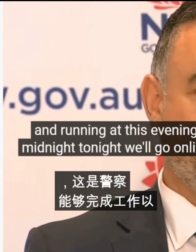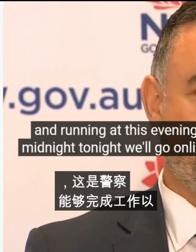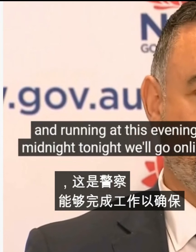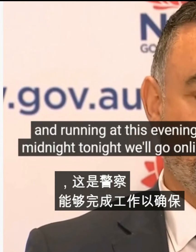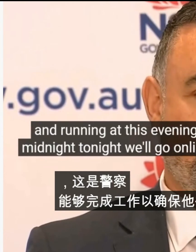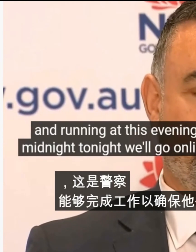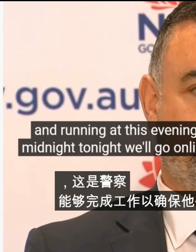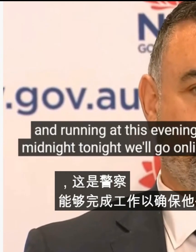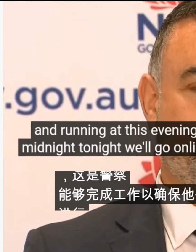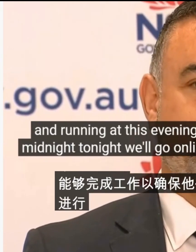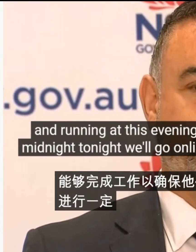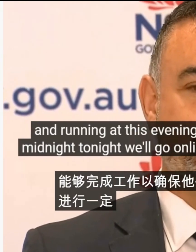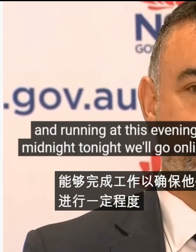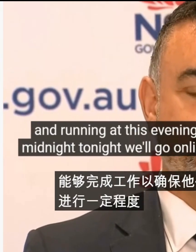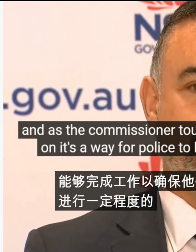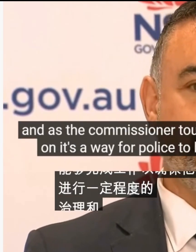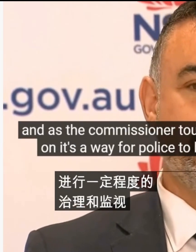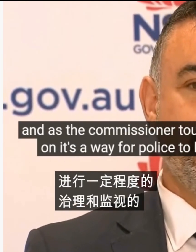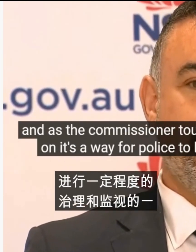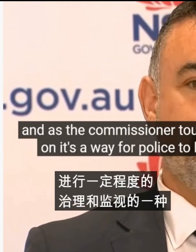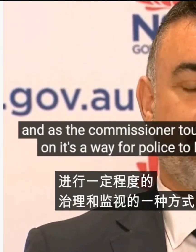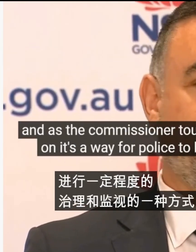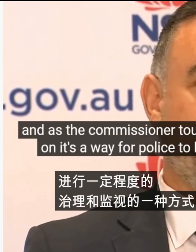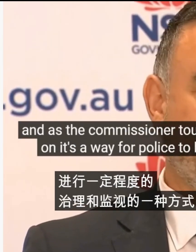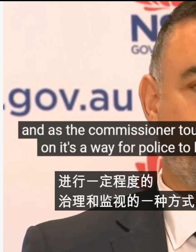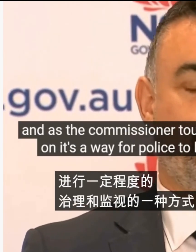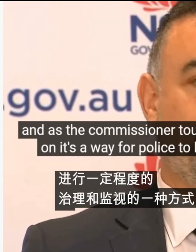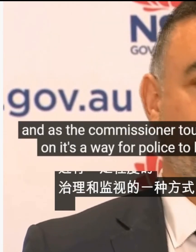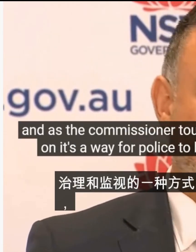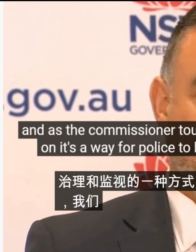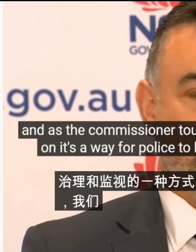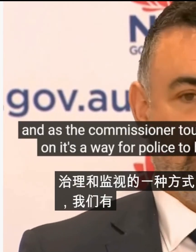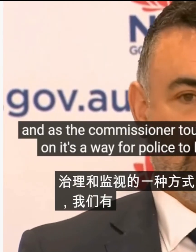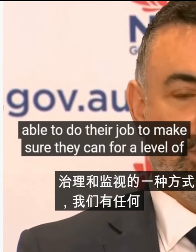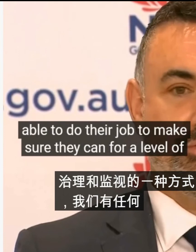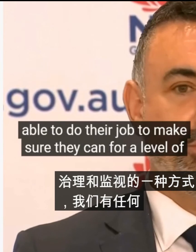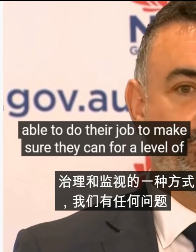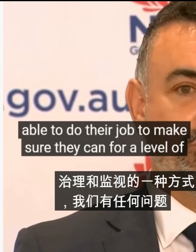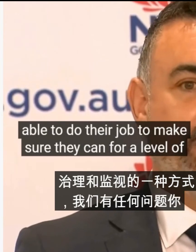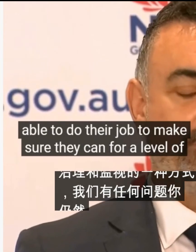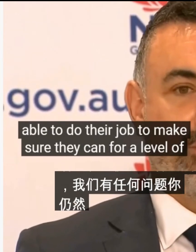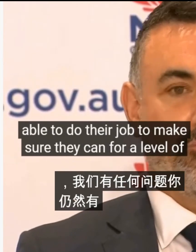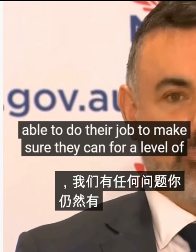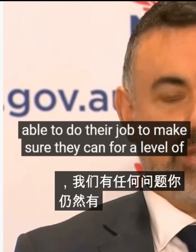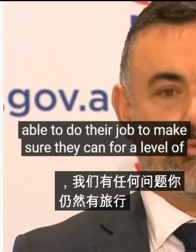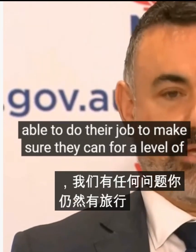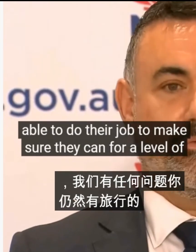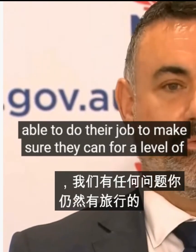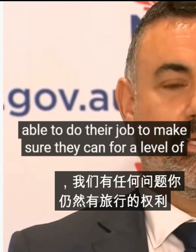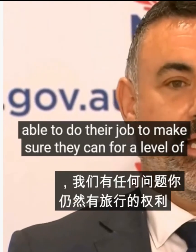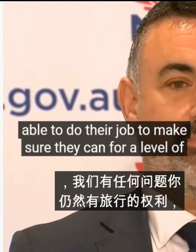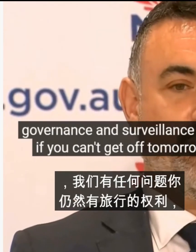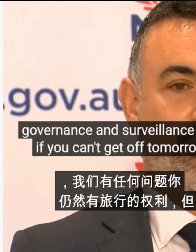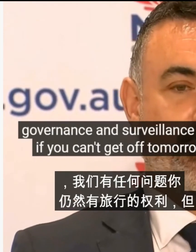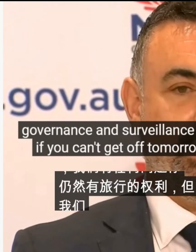do their job, to make sure they can, for a level of governance and surveillance. And if you can't get on tomorrow and we have any issues, you still have the right